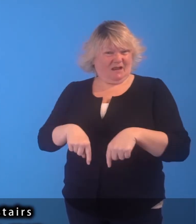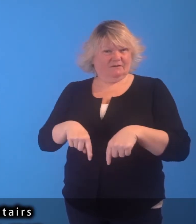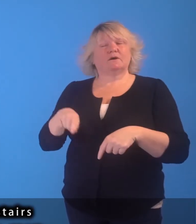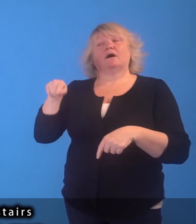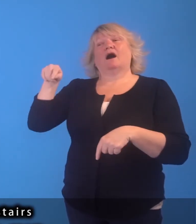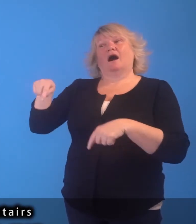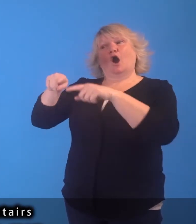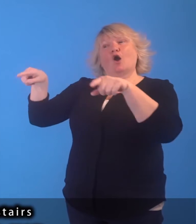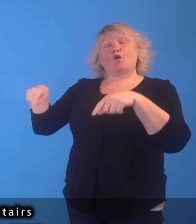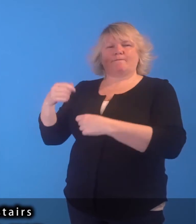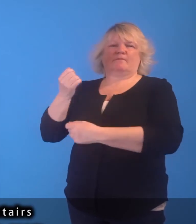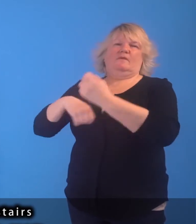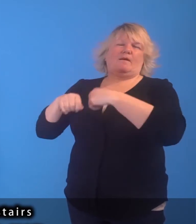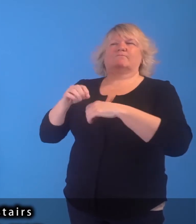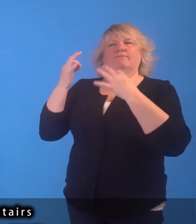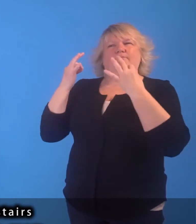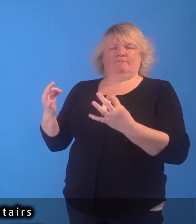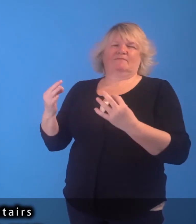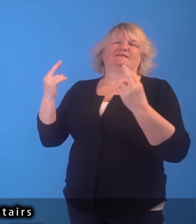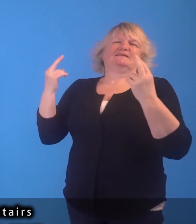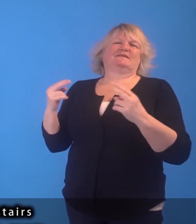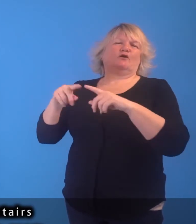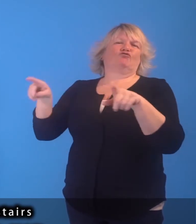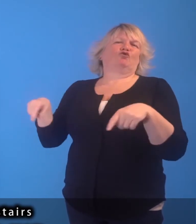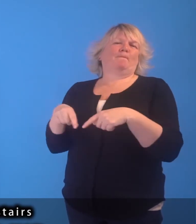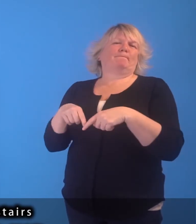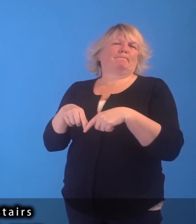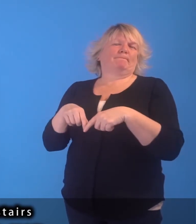staircase of the original tower house.